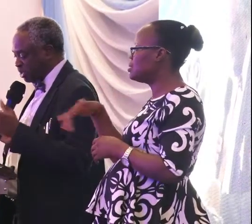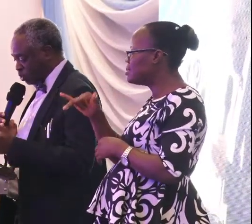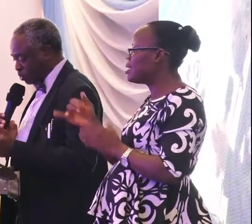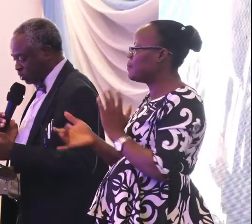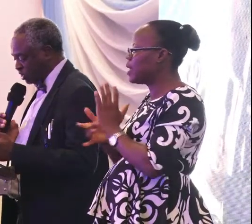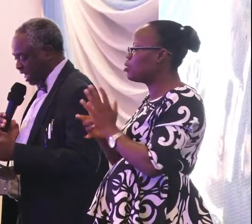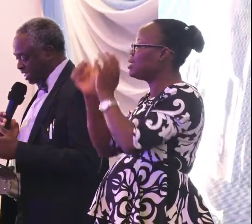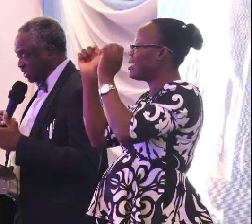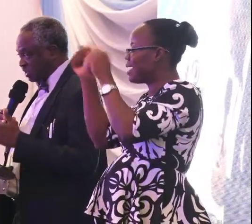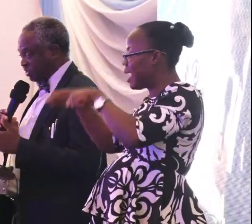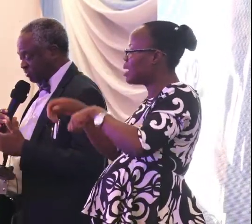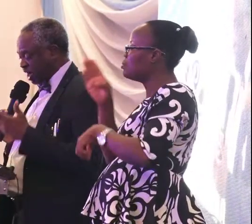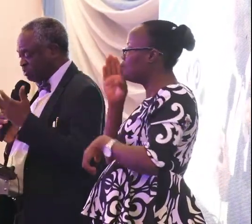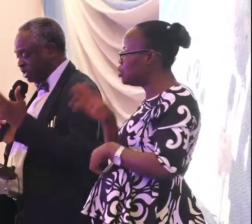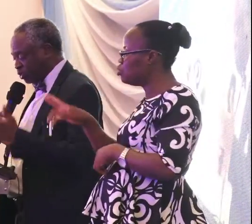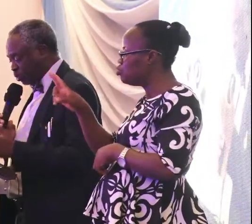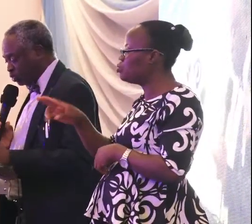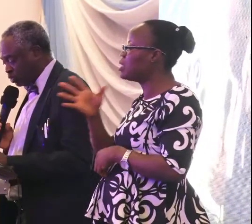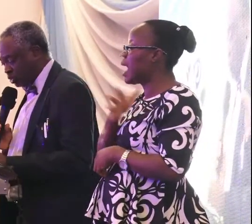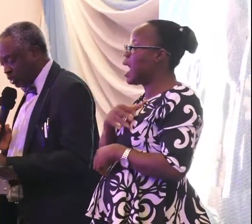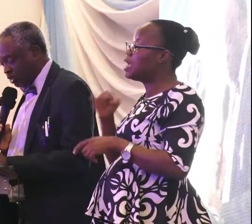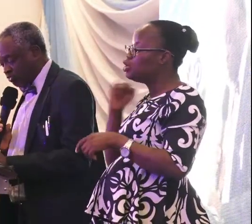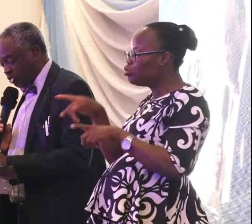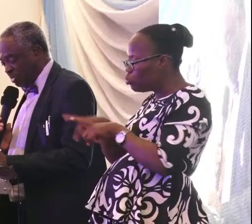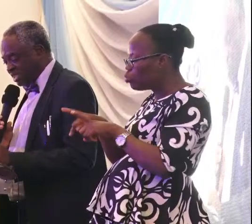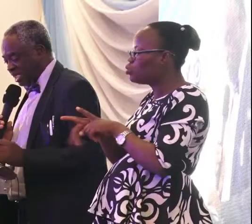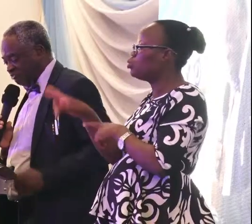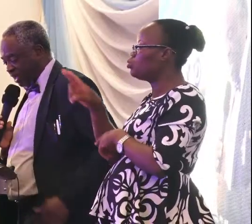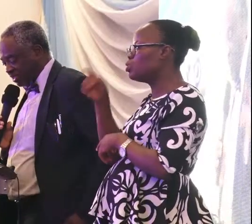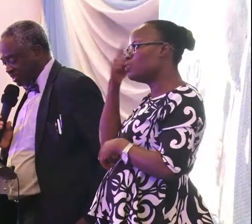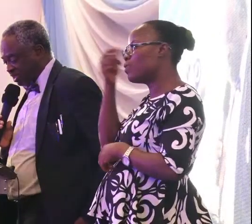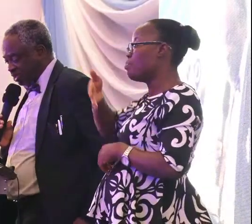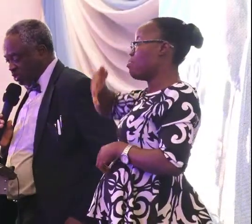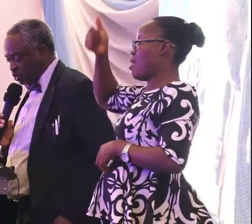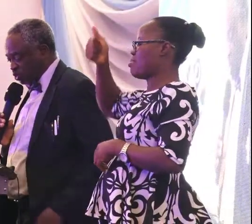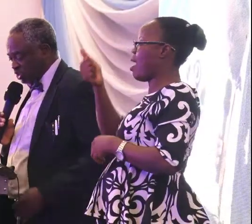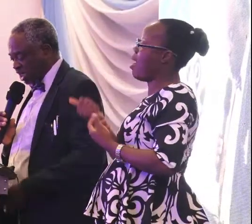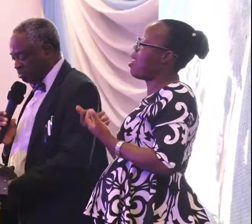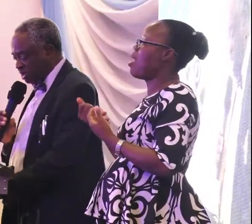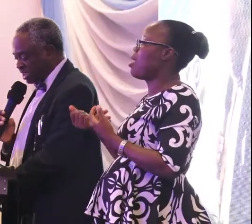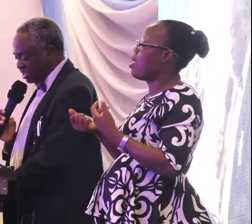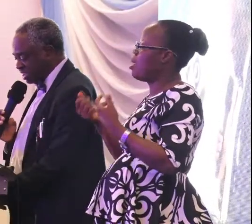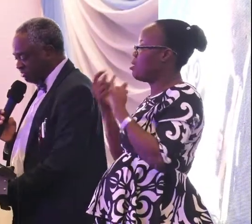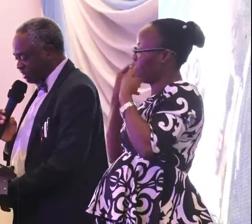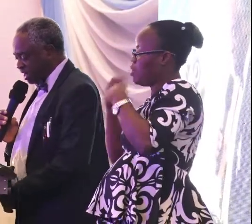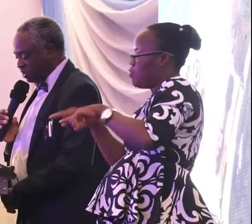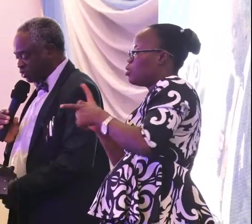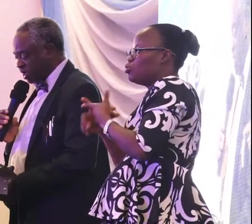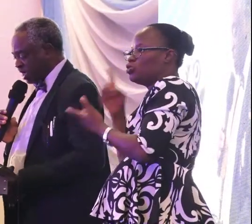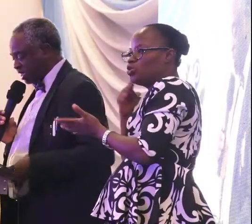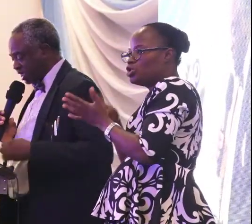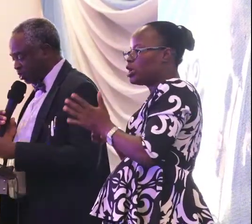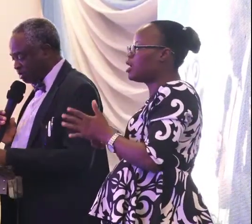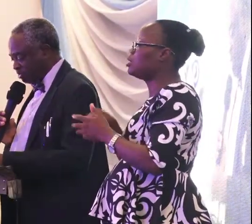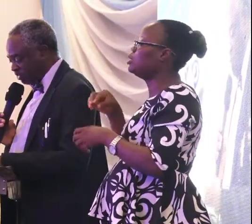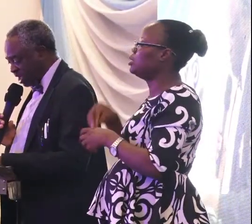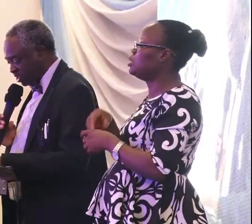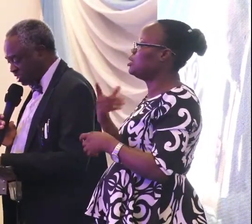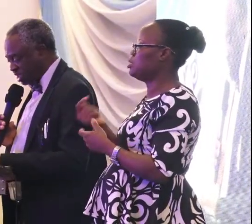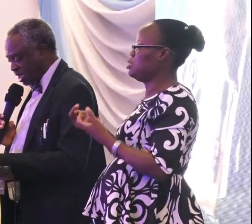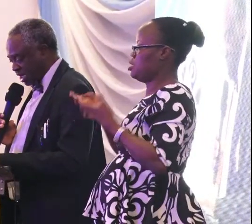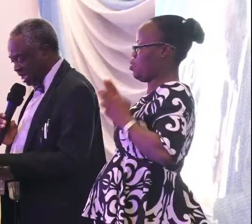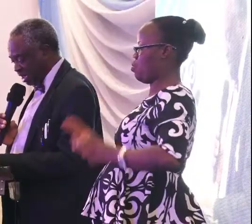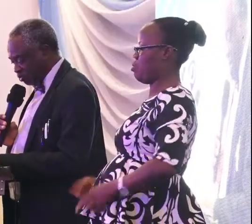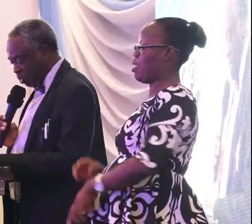can be used and is in fact being used for better effects to checkmate the nefarious trade in human